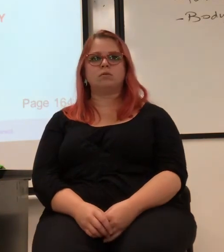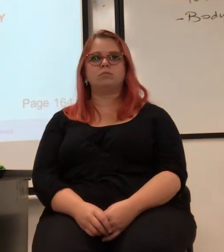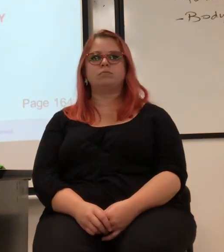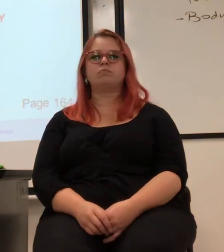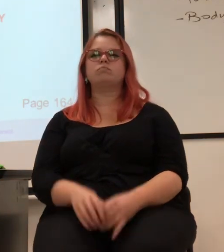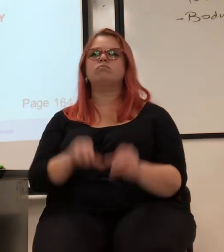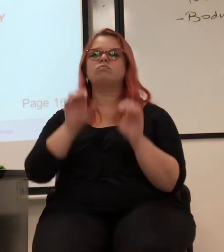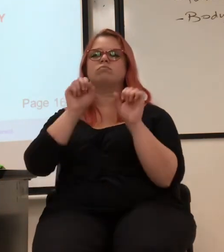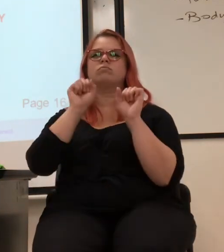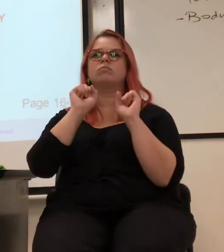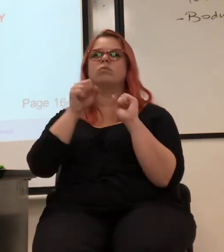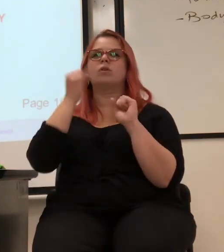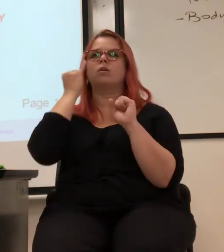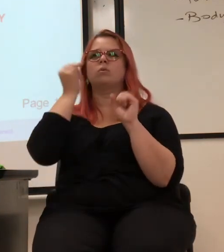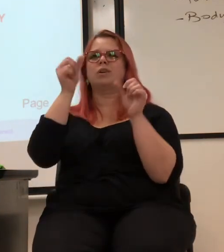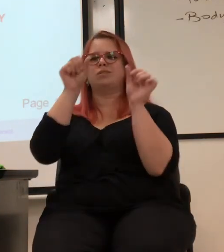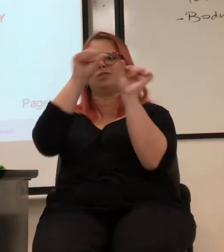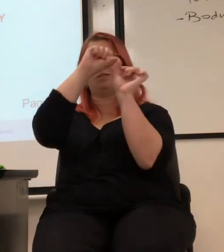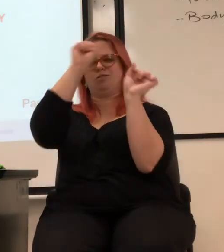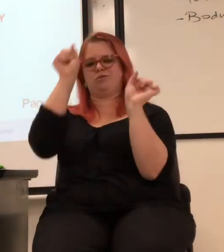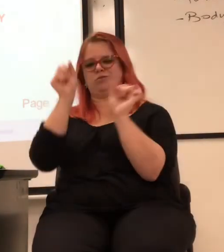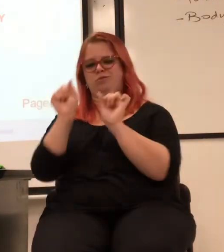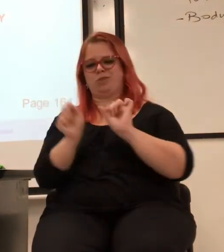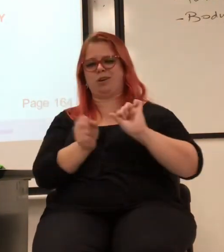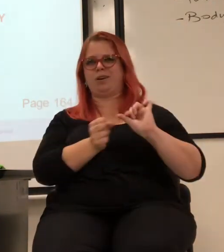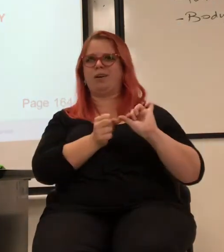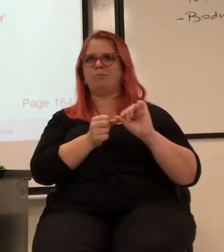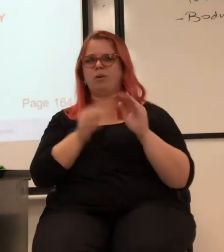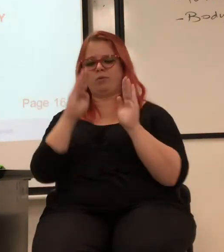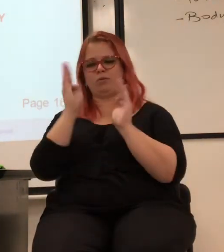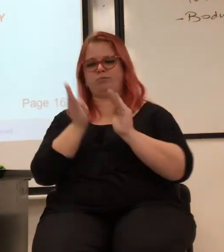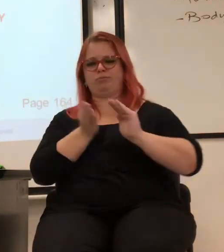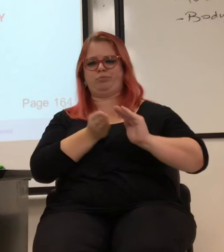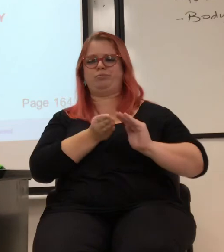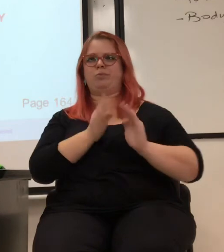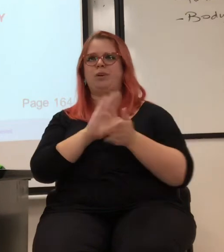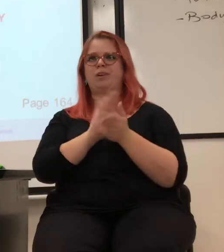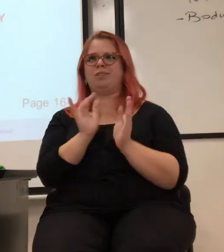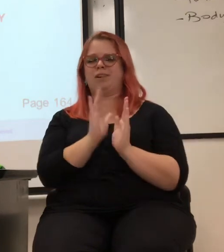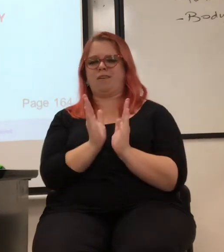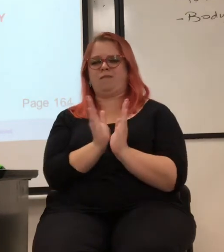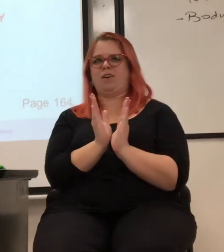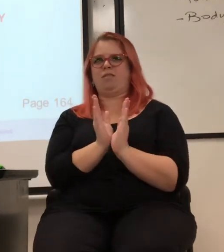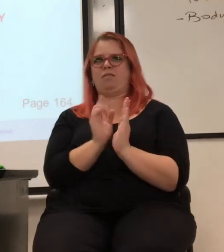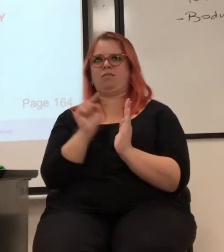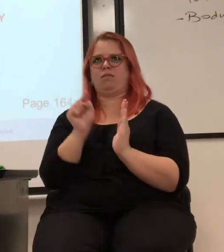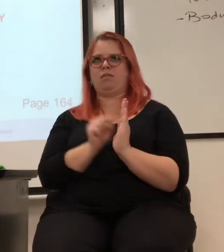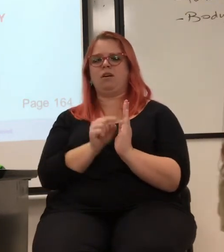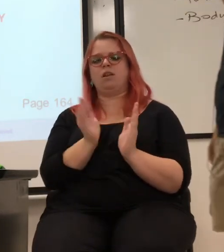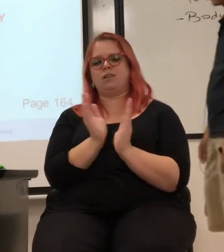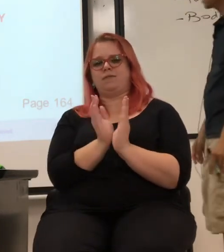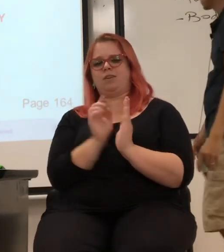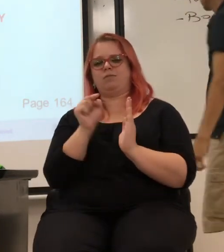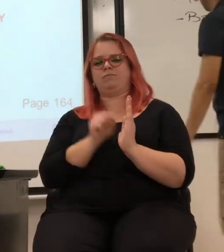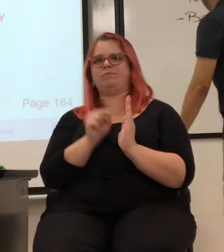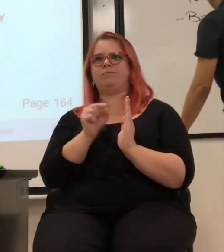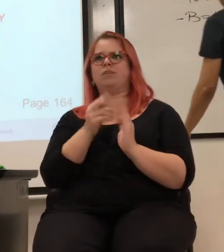Now, you can see that the shape of the stomach, it kind of narrows to a funnel. That funnel is called pylorus.